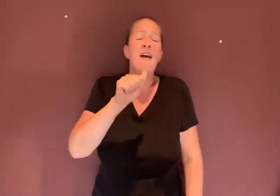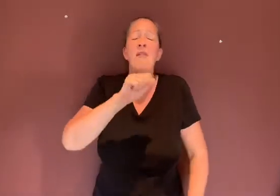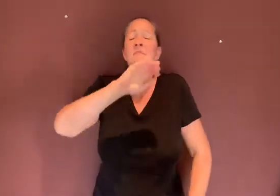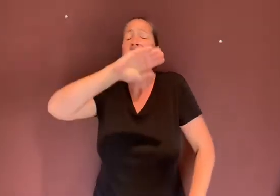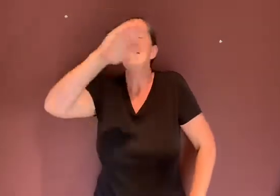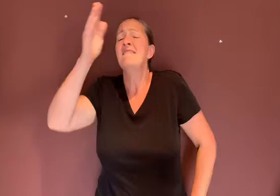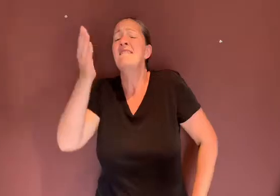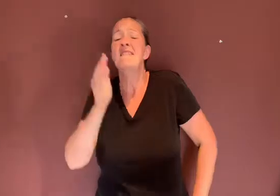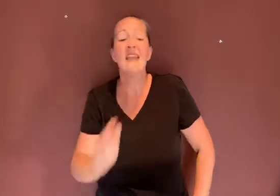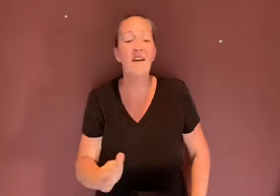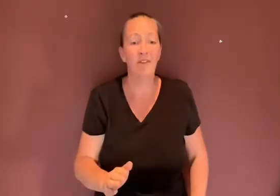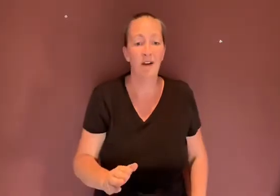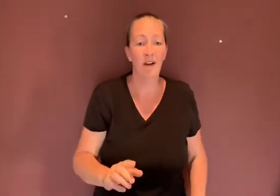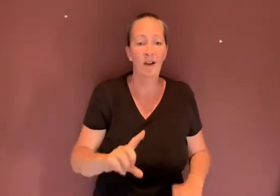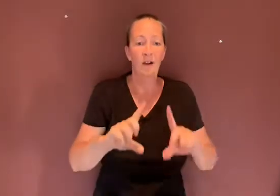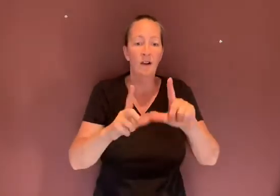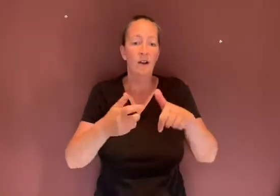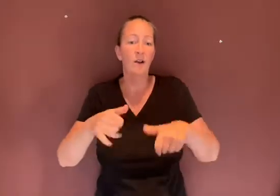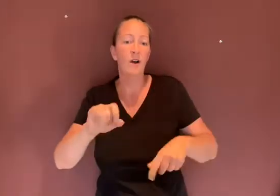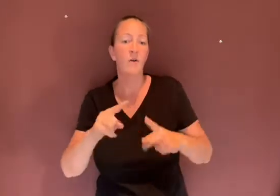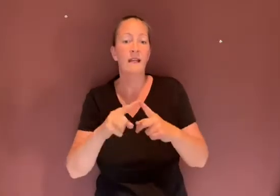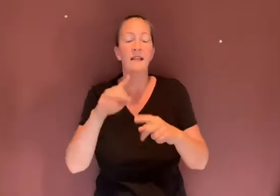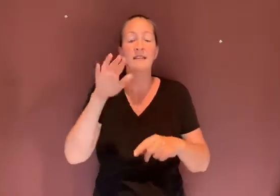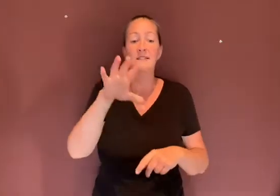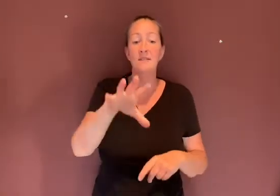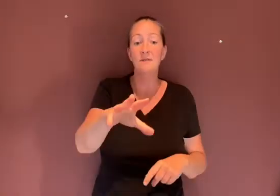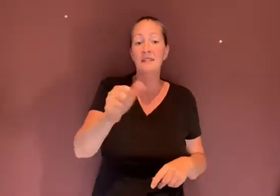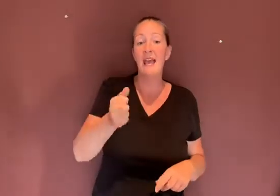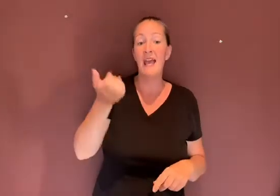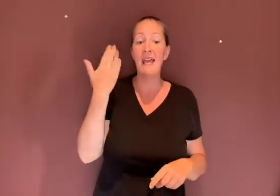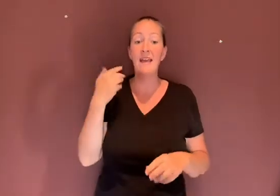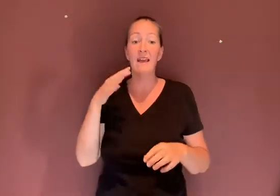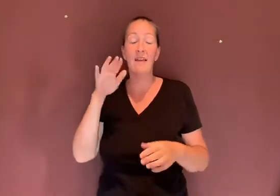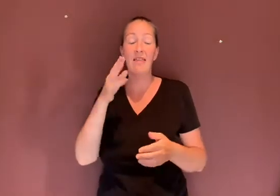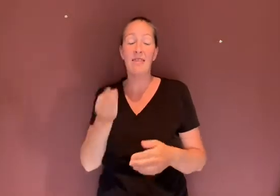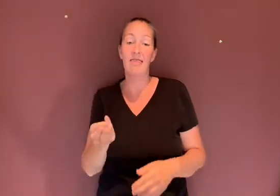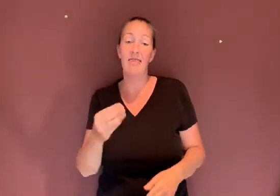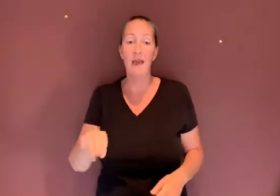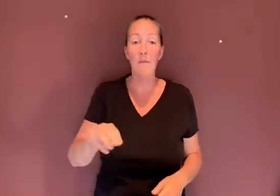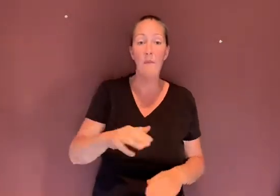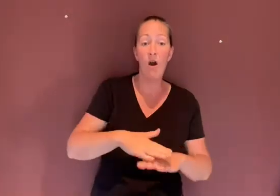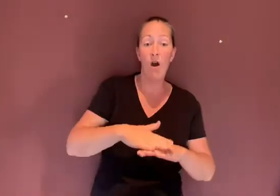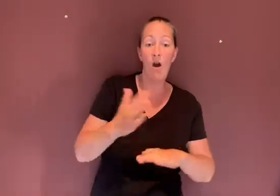am never going to take them off."